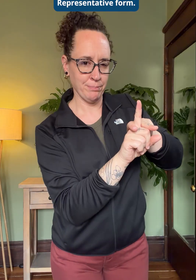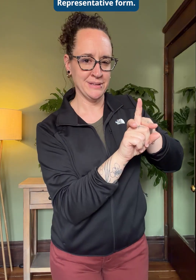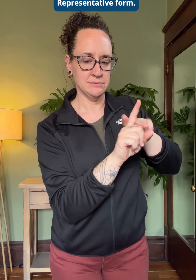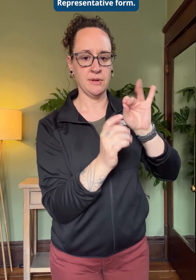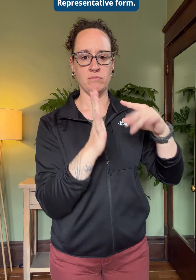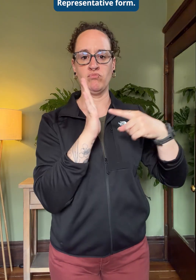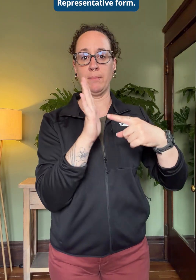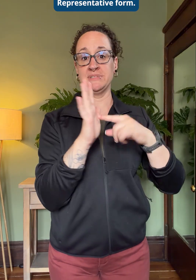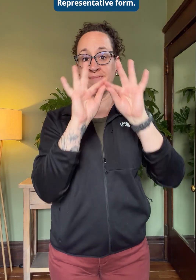form.